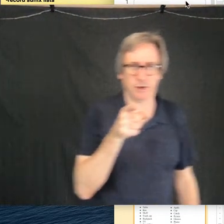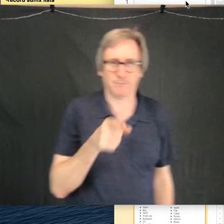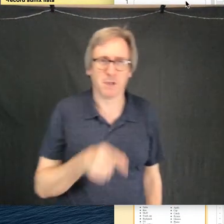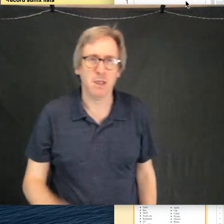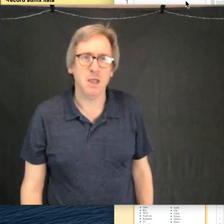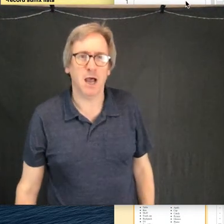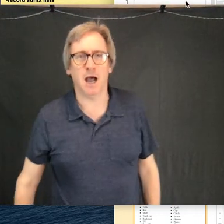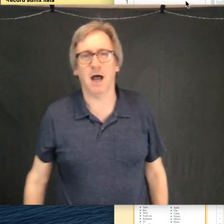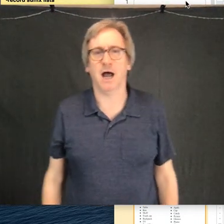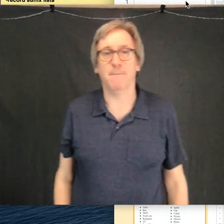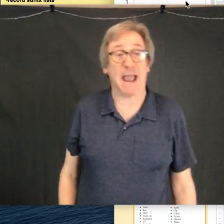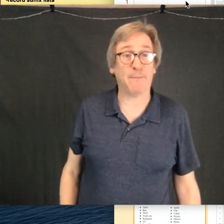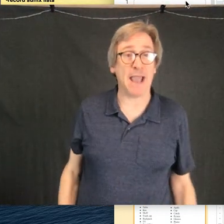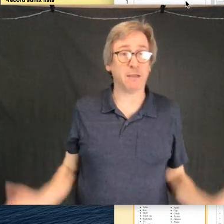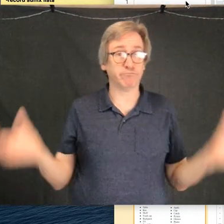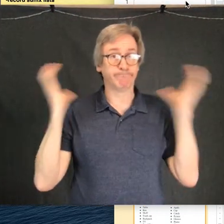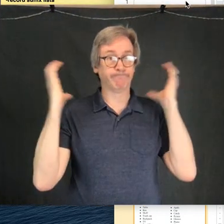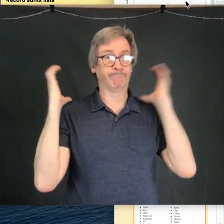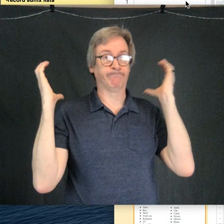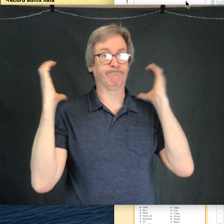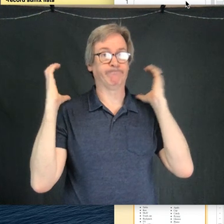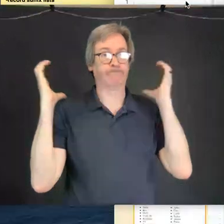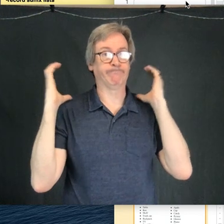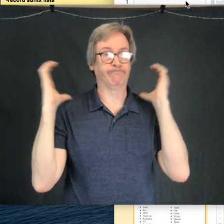Don't go there. Backpack.